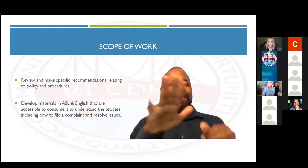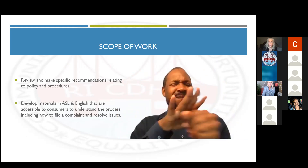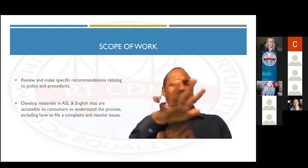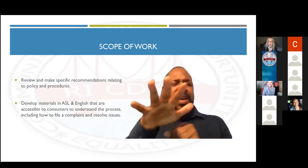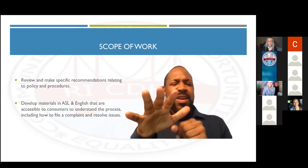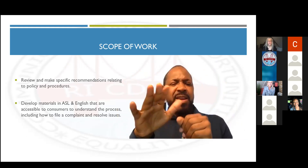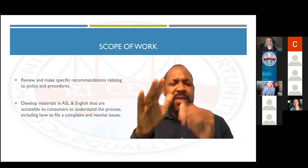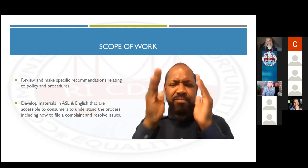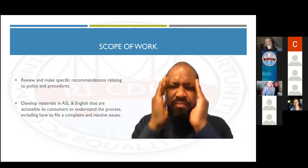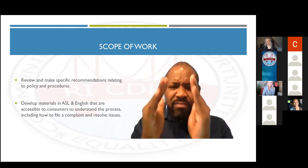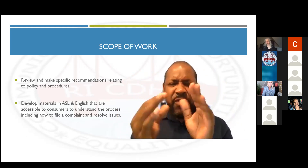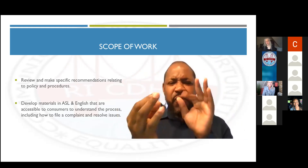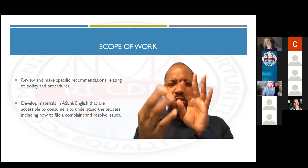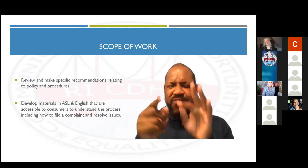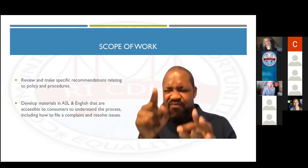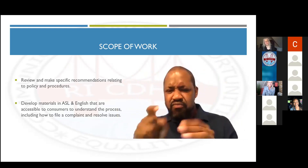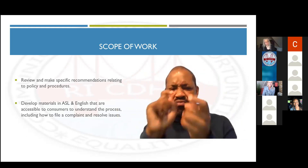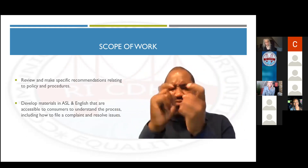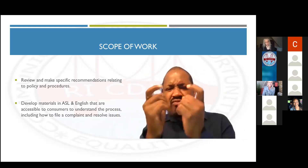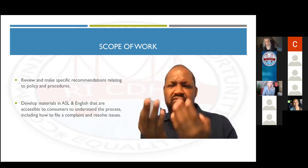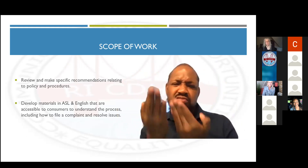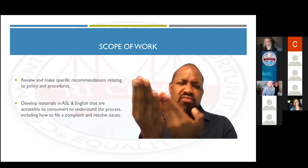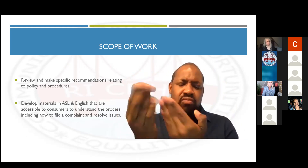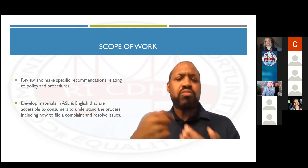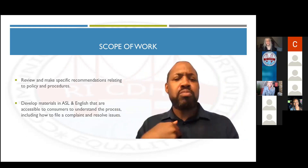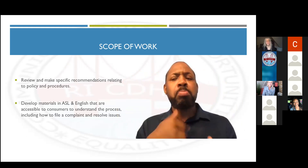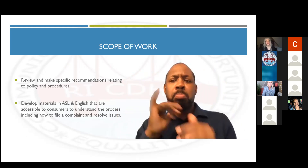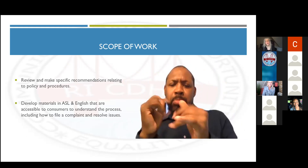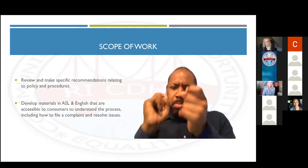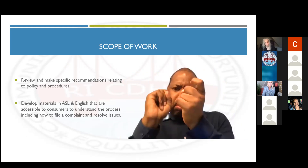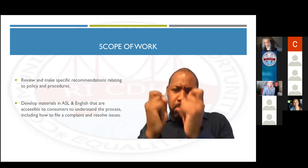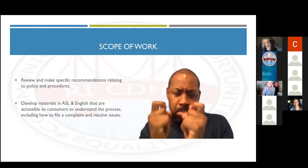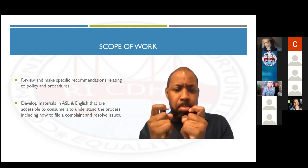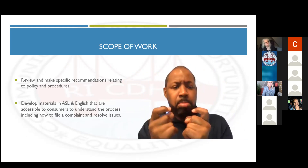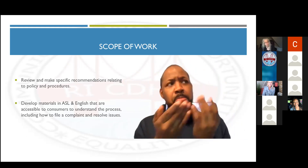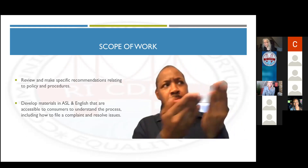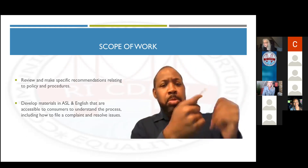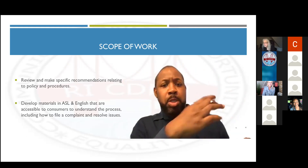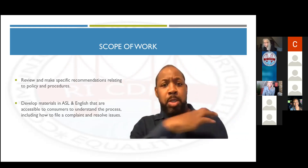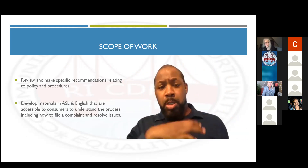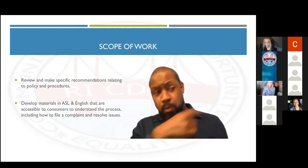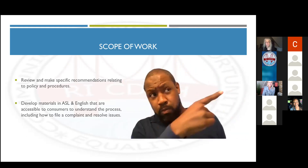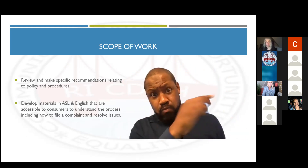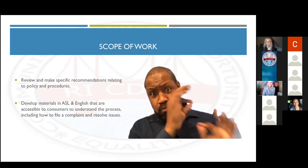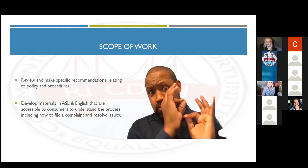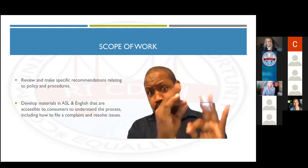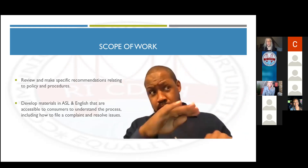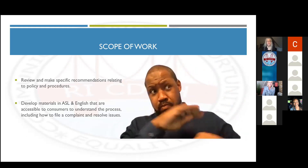We have already set policies and procedures, but you can recommend certain edits or changes to that. And then